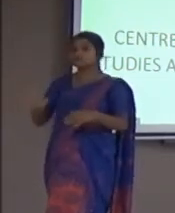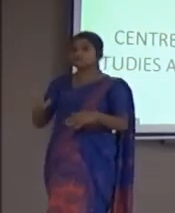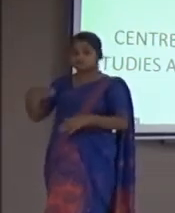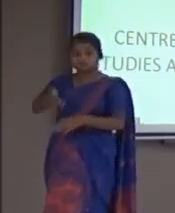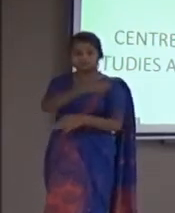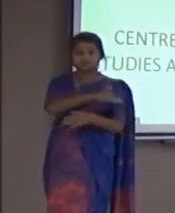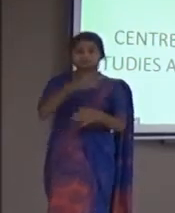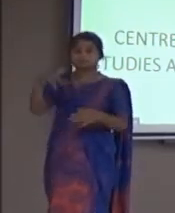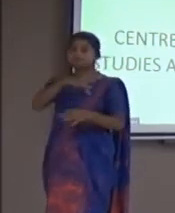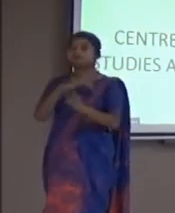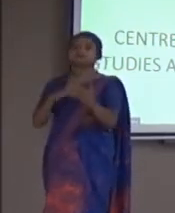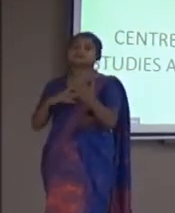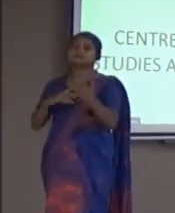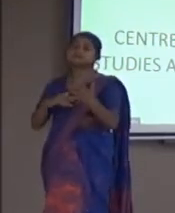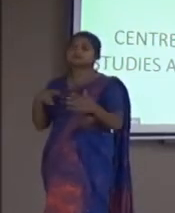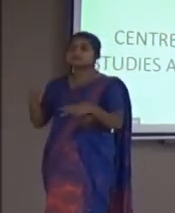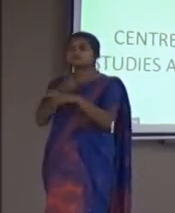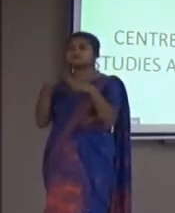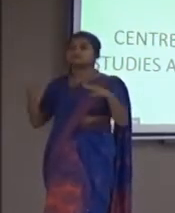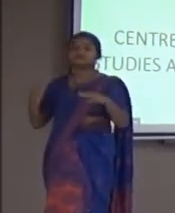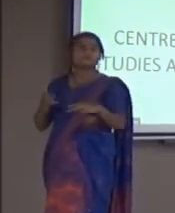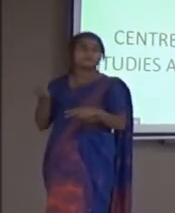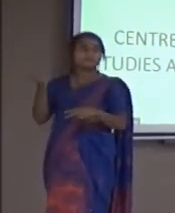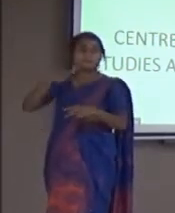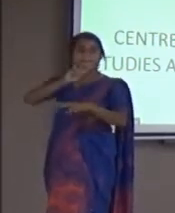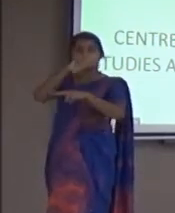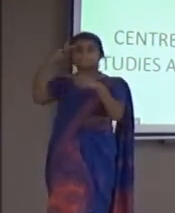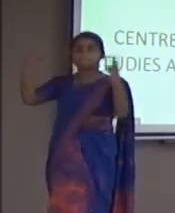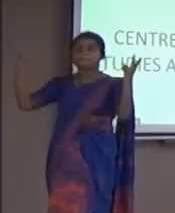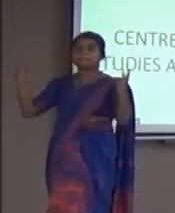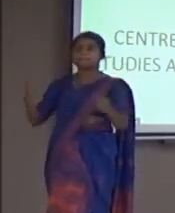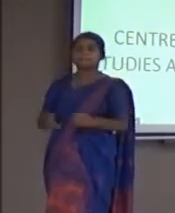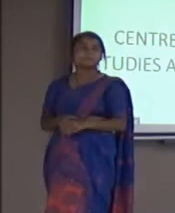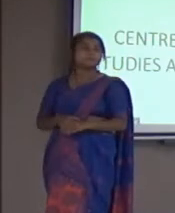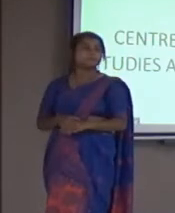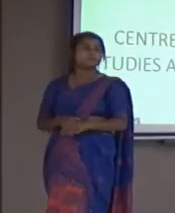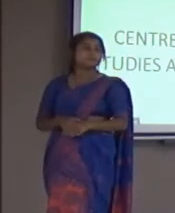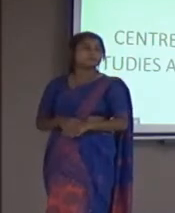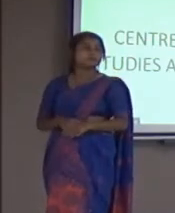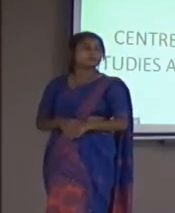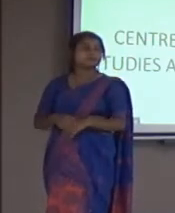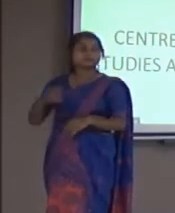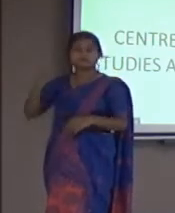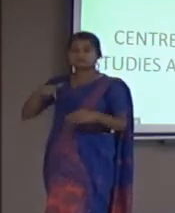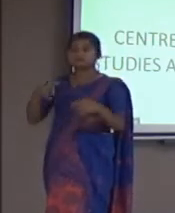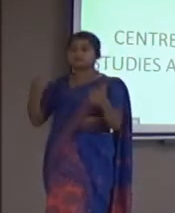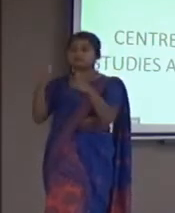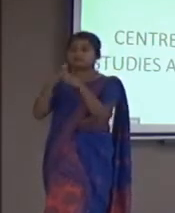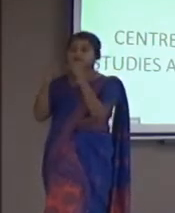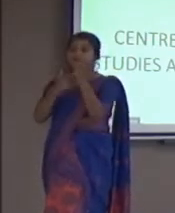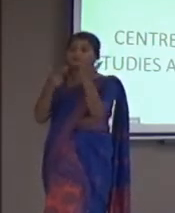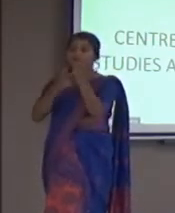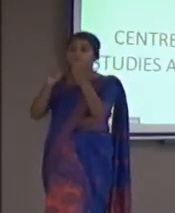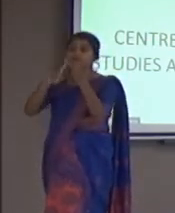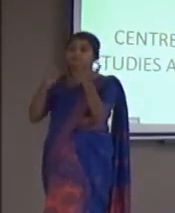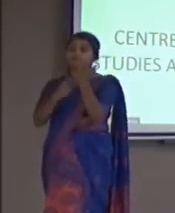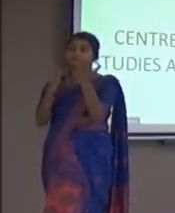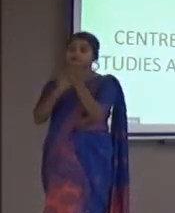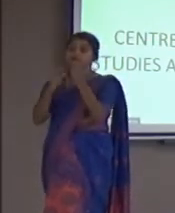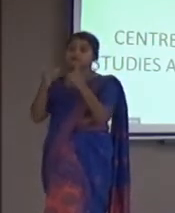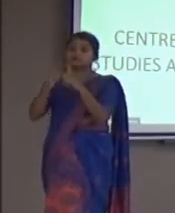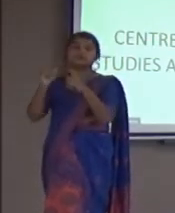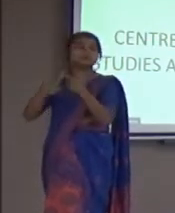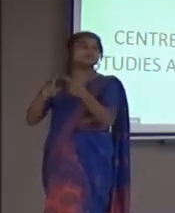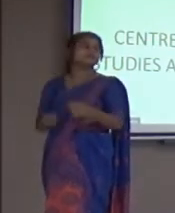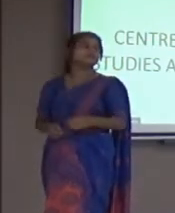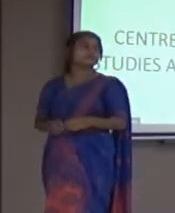accessible, that it should be free for any kind of barriers. So that is what, this is the attitude we need to somehow fight with.